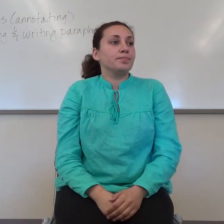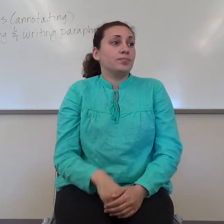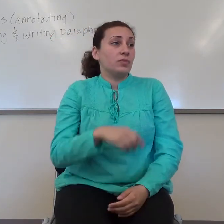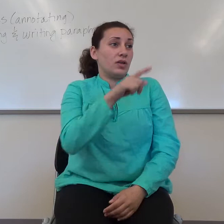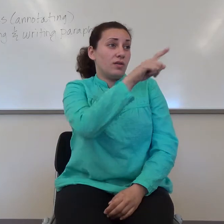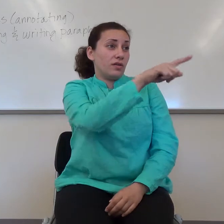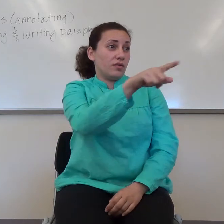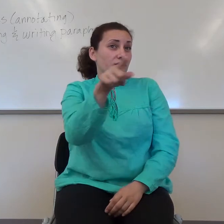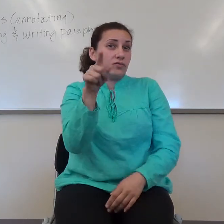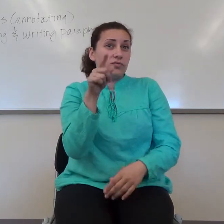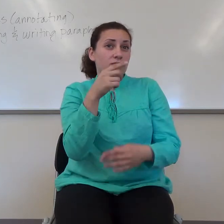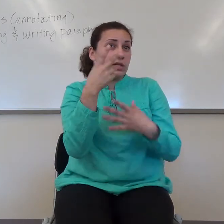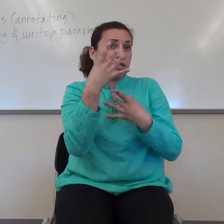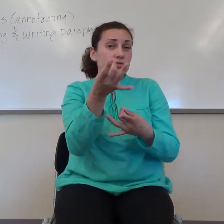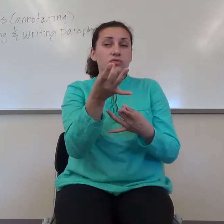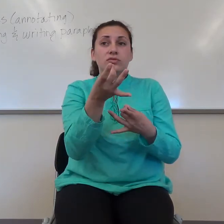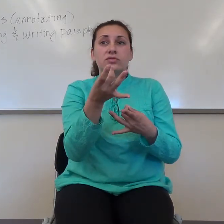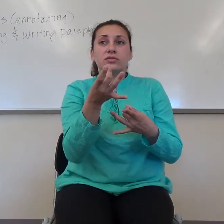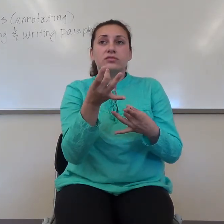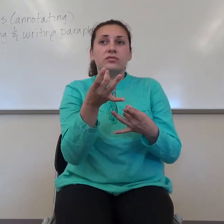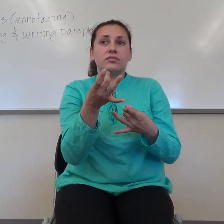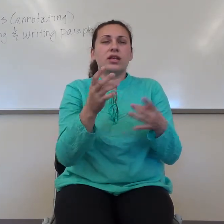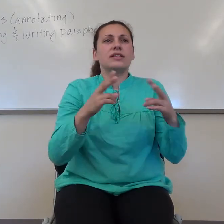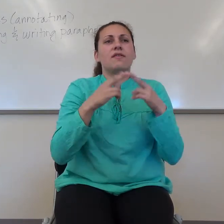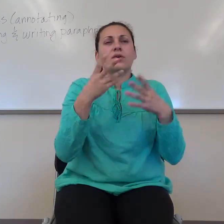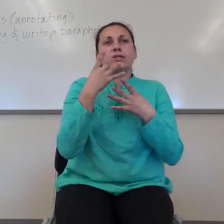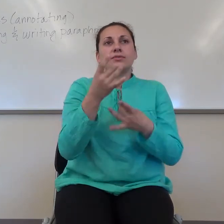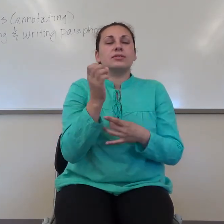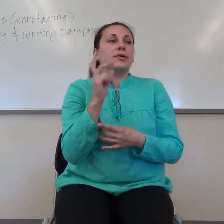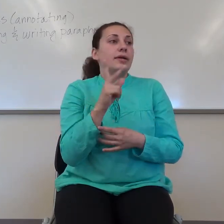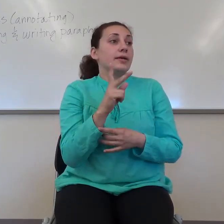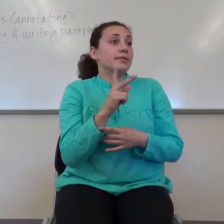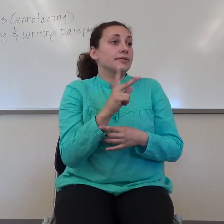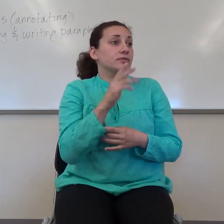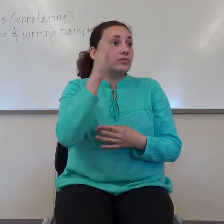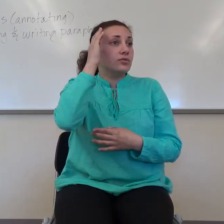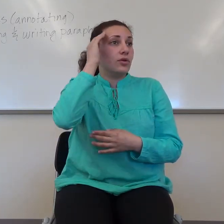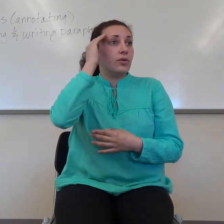been interested, this is a very interesting thing throughout the years, in the